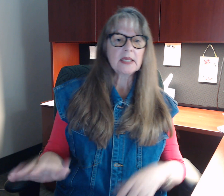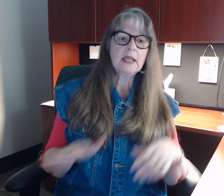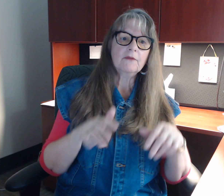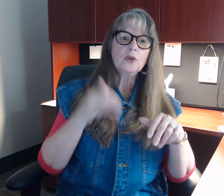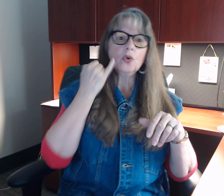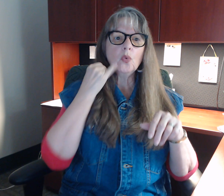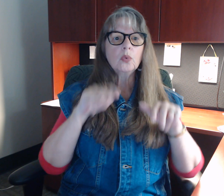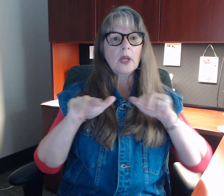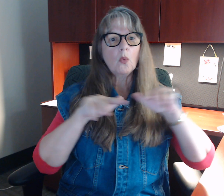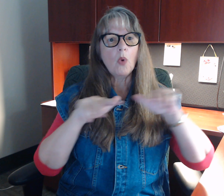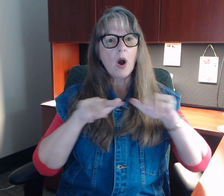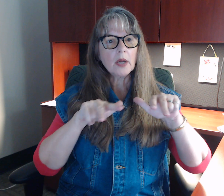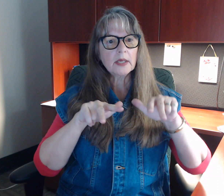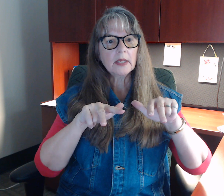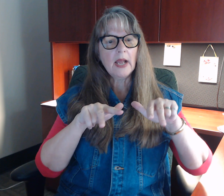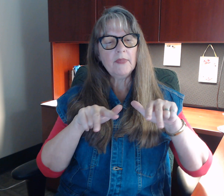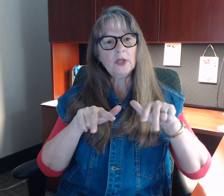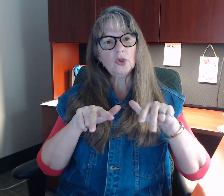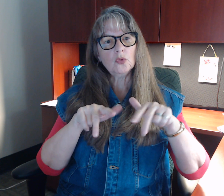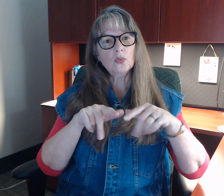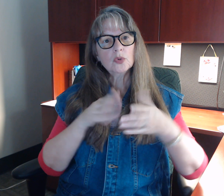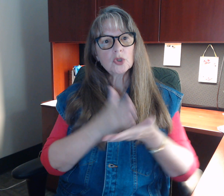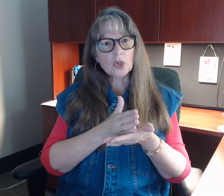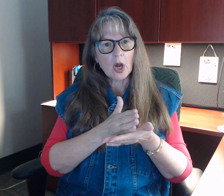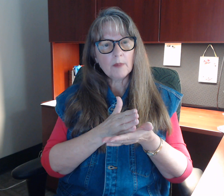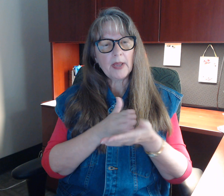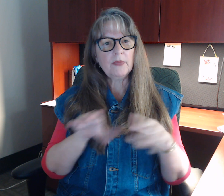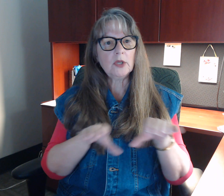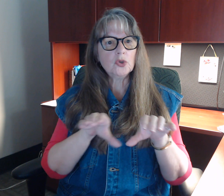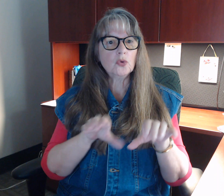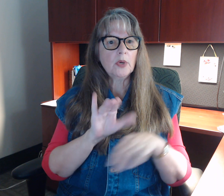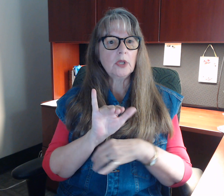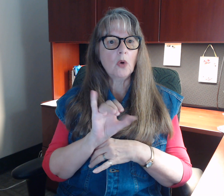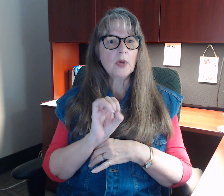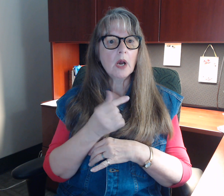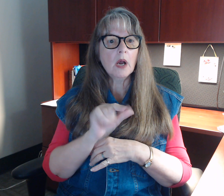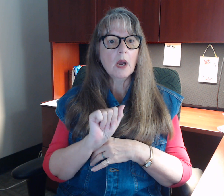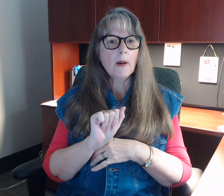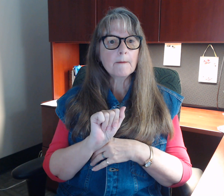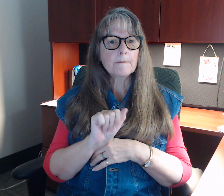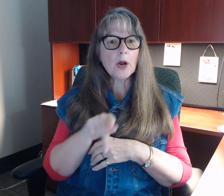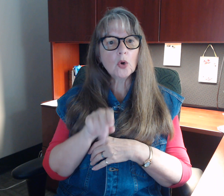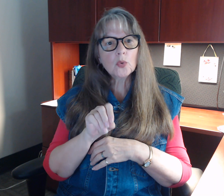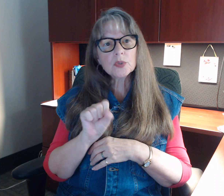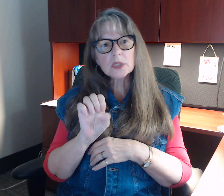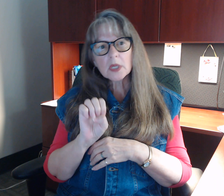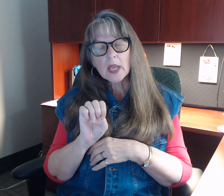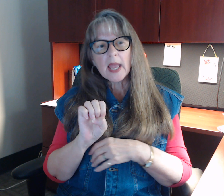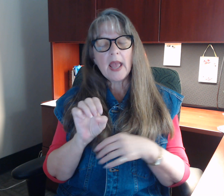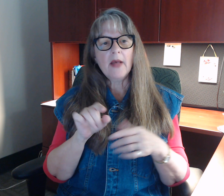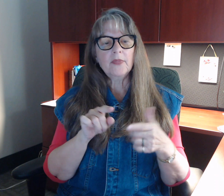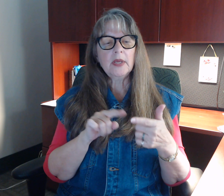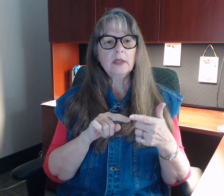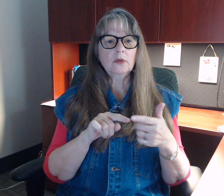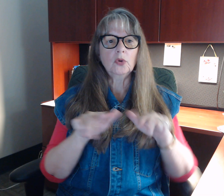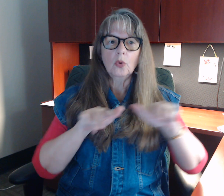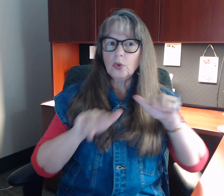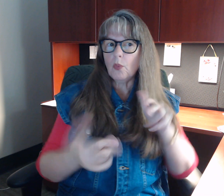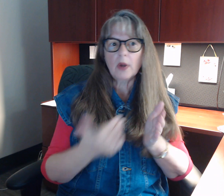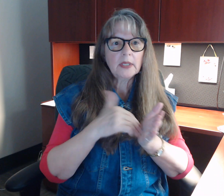if you like walk and then you stop and then do a yoga pose, and then you walk again.